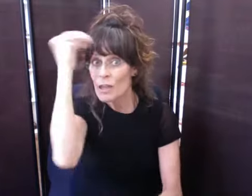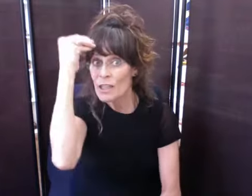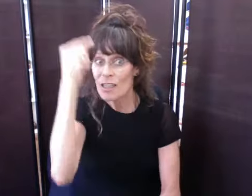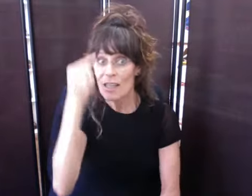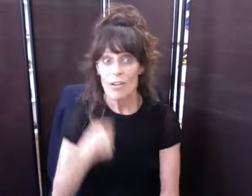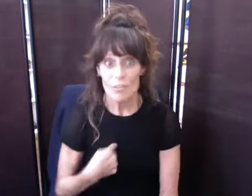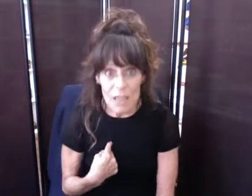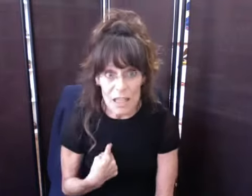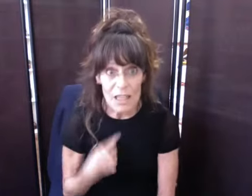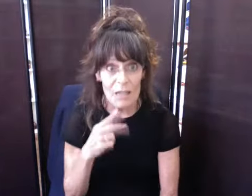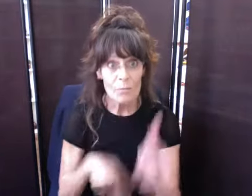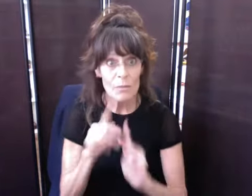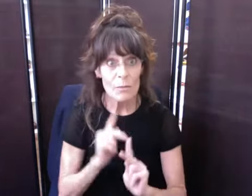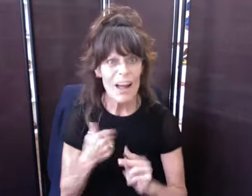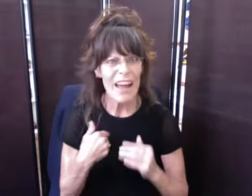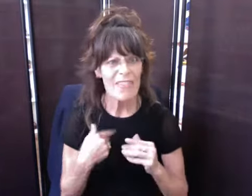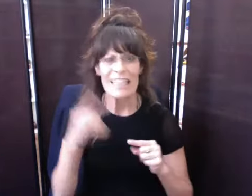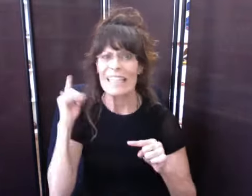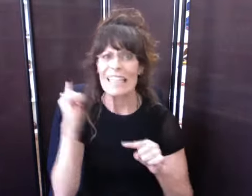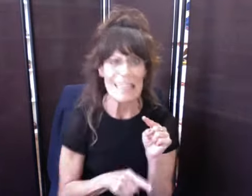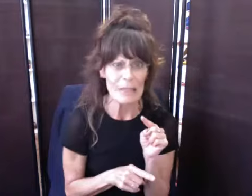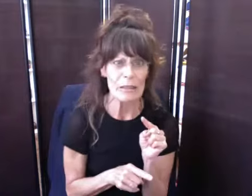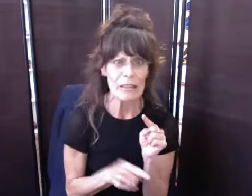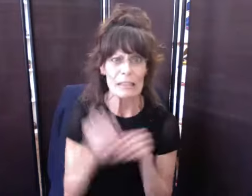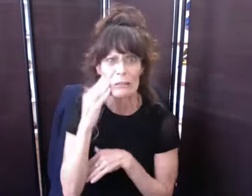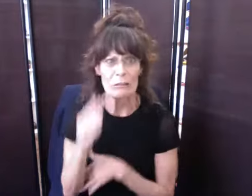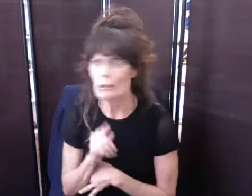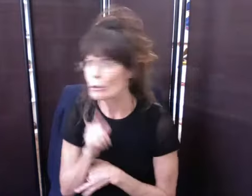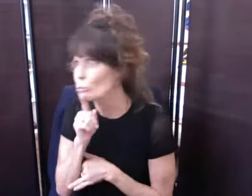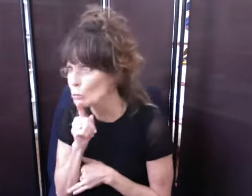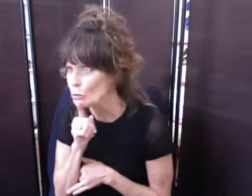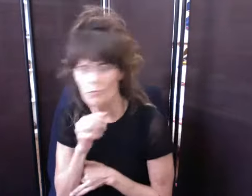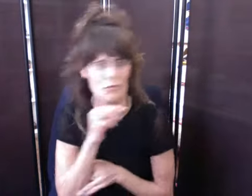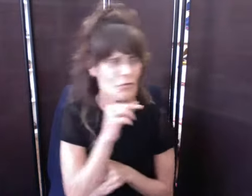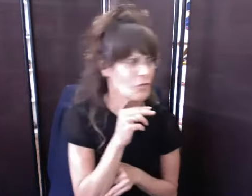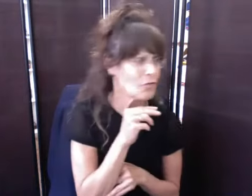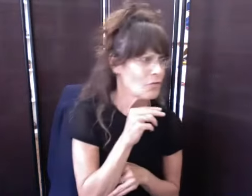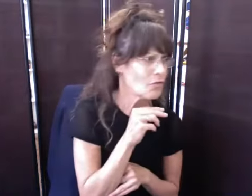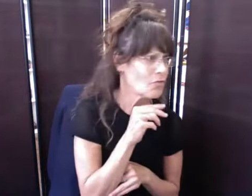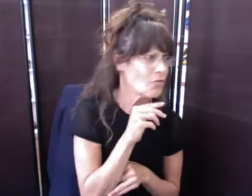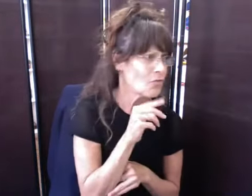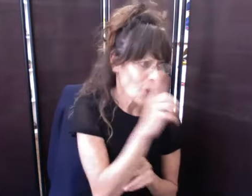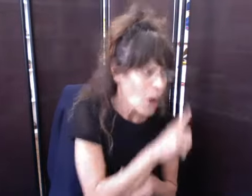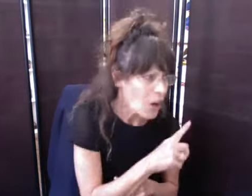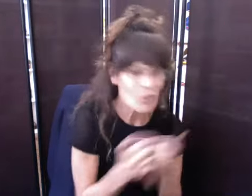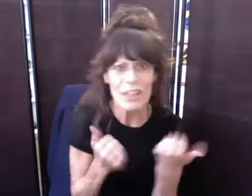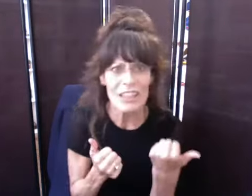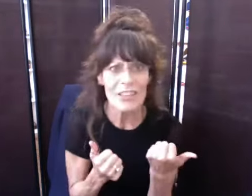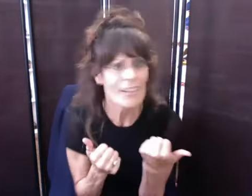like me have an inability to differentiate the true from the false. And I got to tell you, I lived by that. I wouldn't have called it that, but